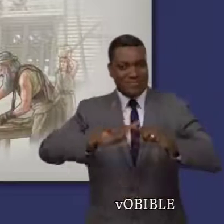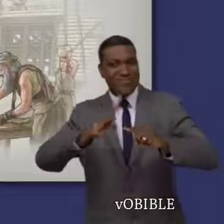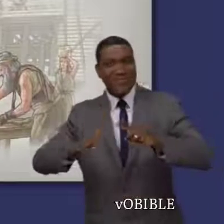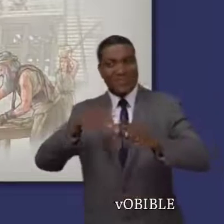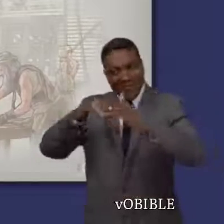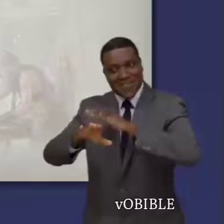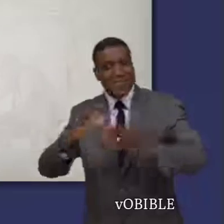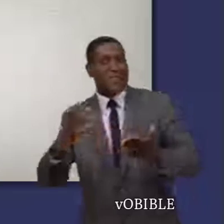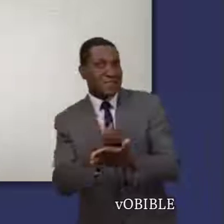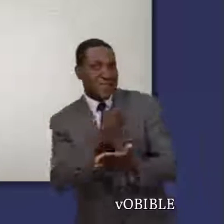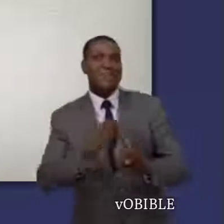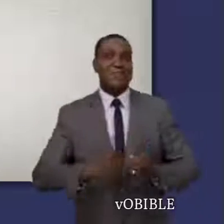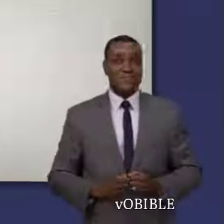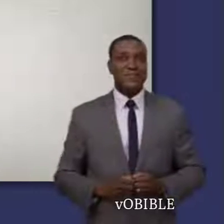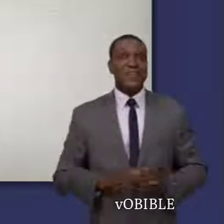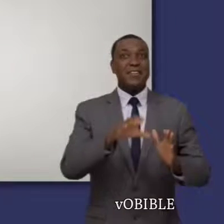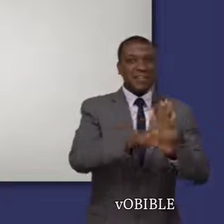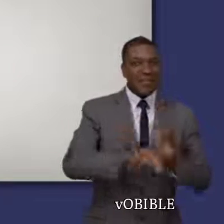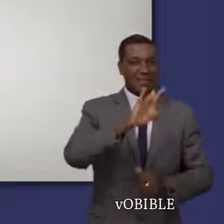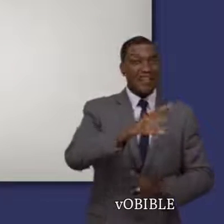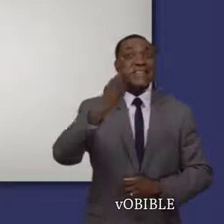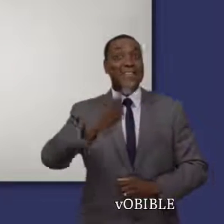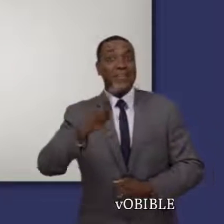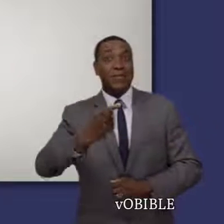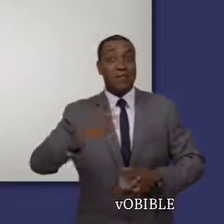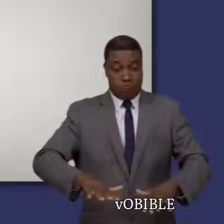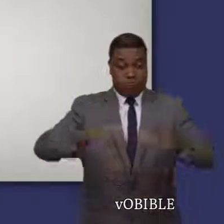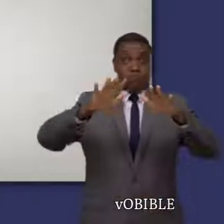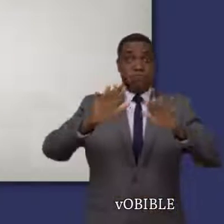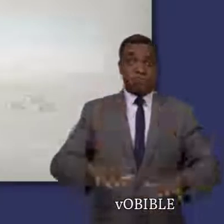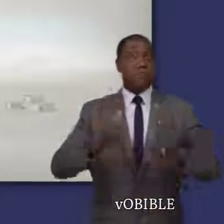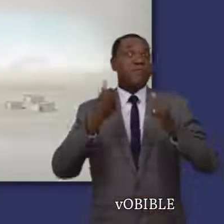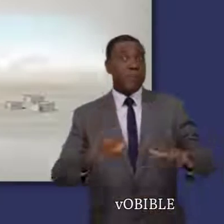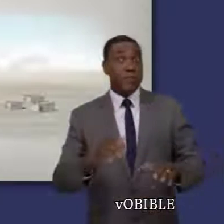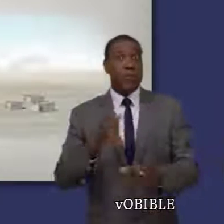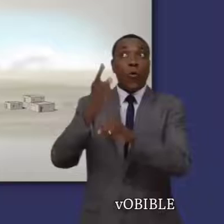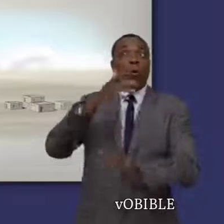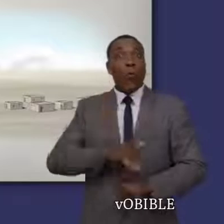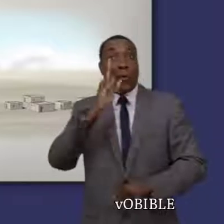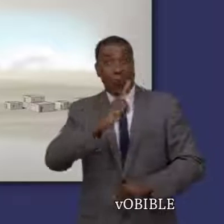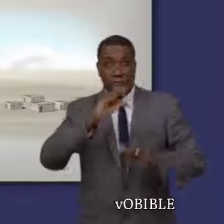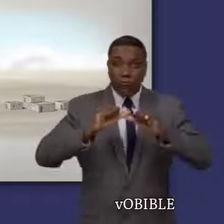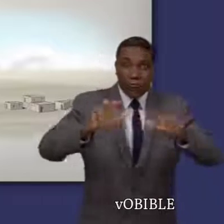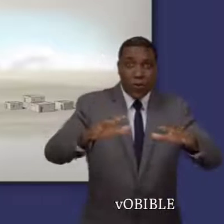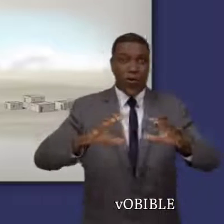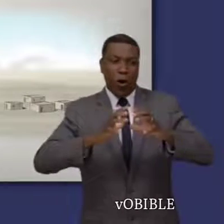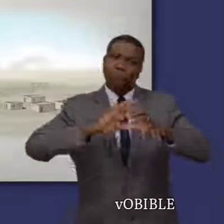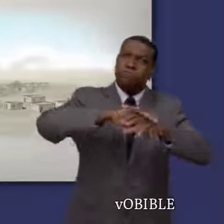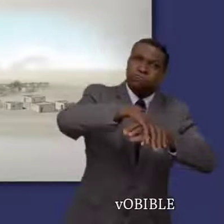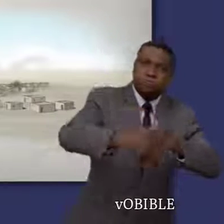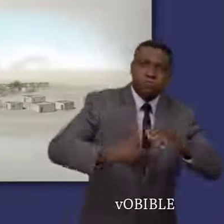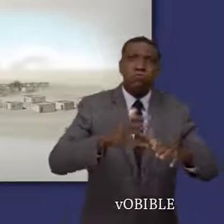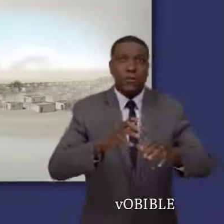animals. In chapters 10 and 11, we read that after the flood, people start to build